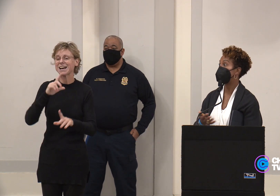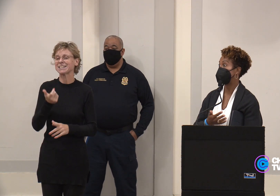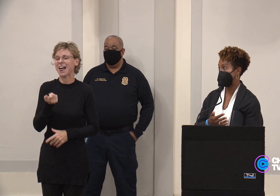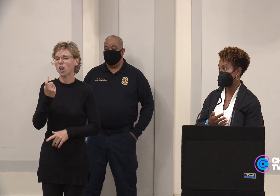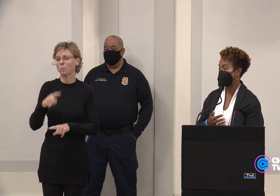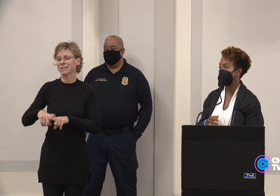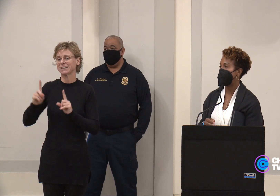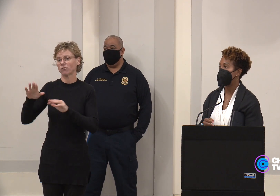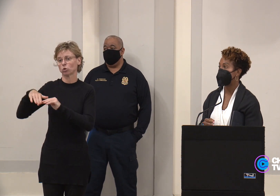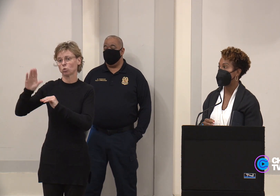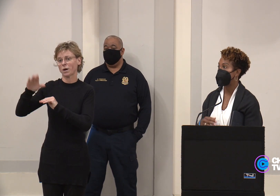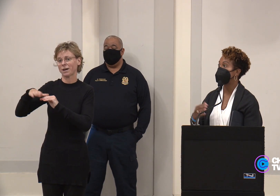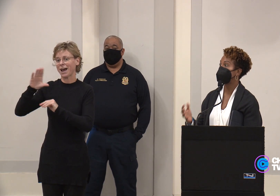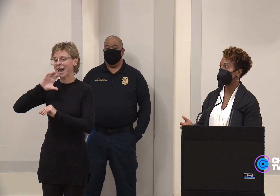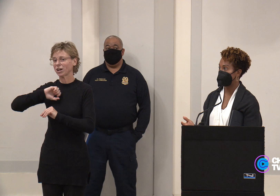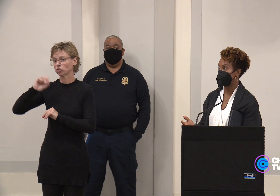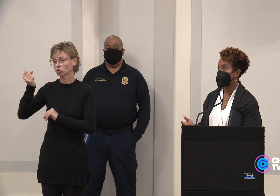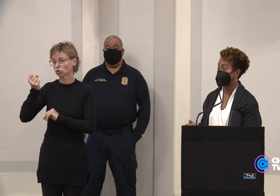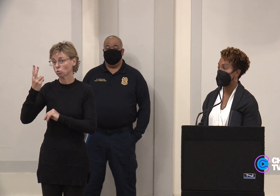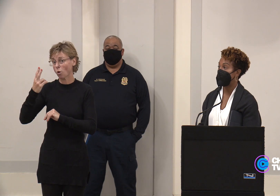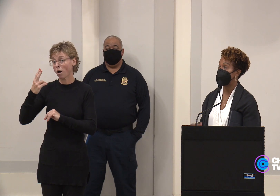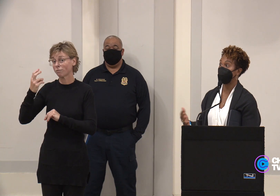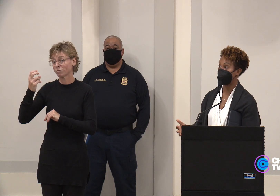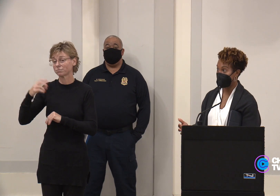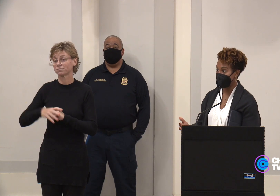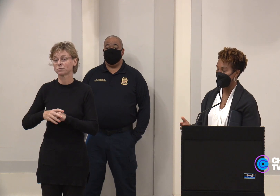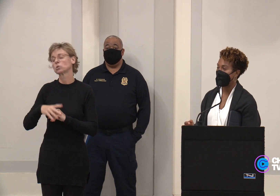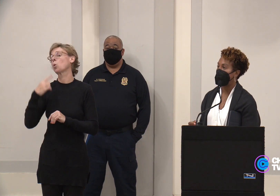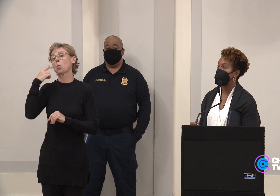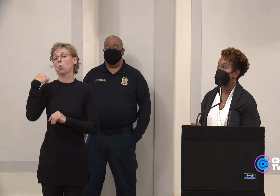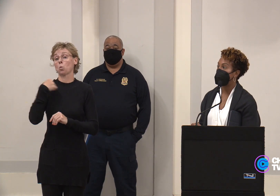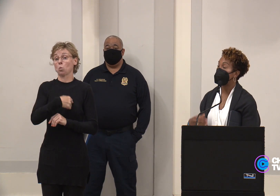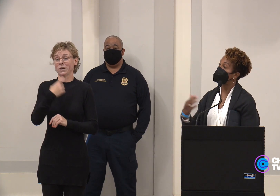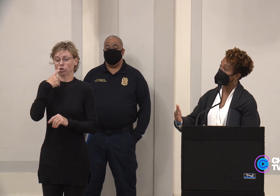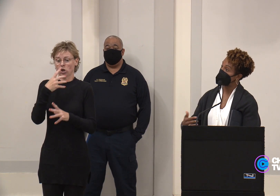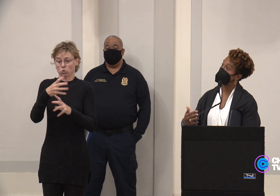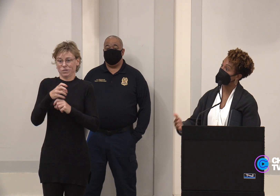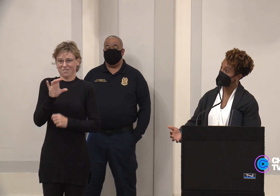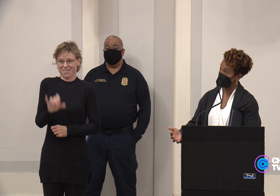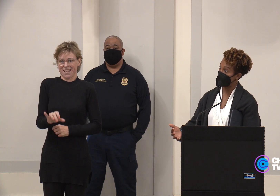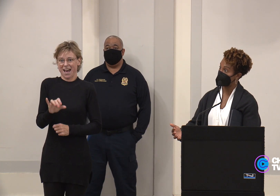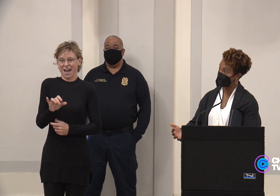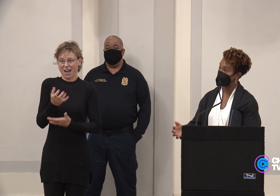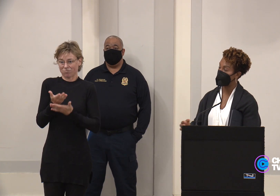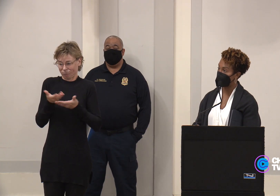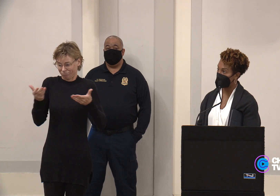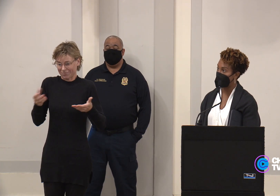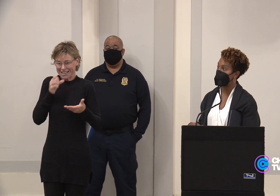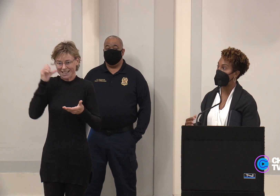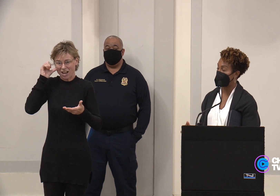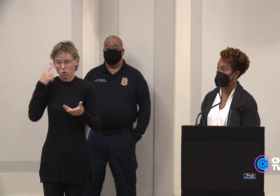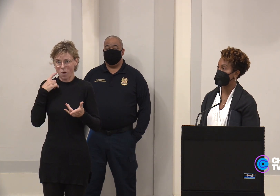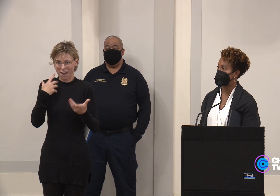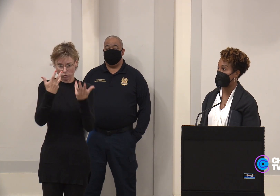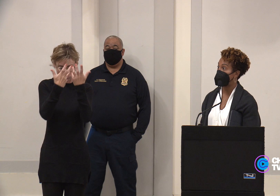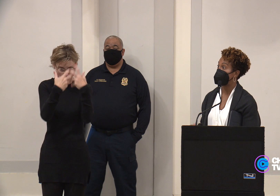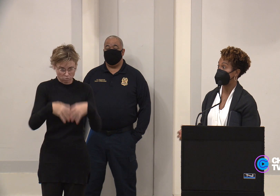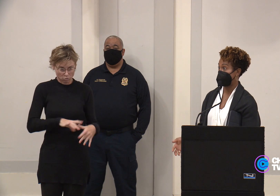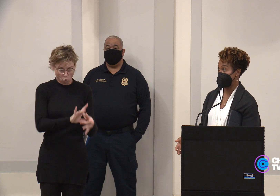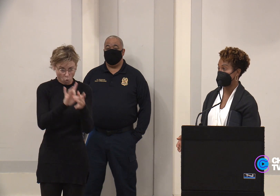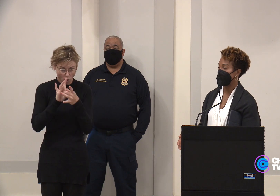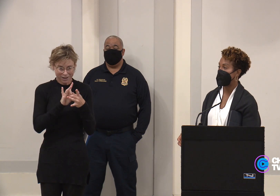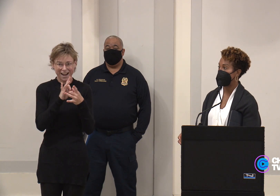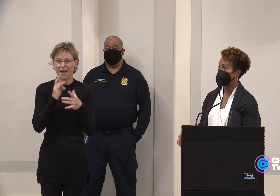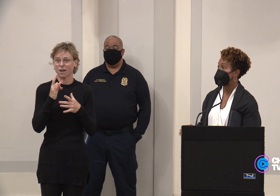to 12 and up. And so we just received those yesterday. And we also have to coordinate with partners to ensure that we have adequate staff